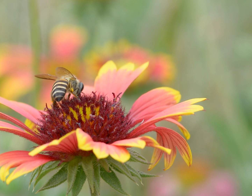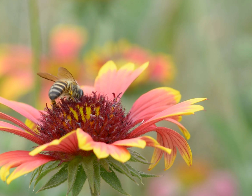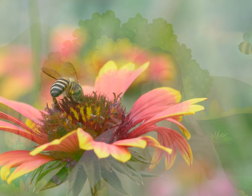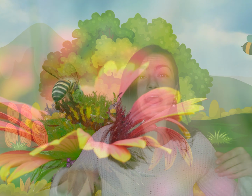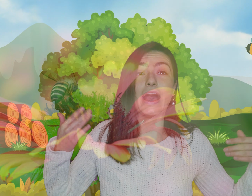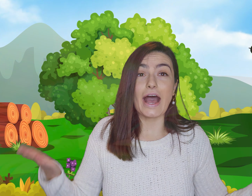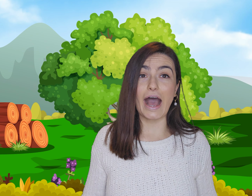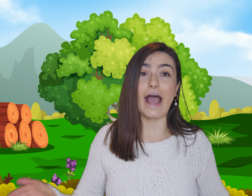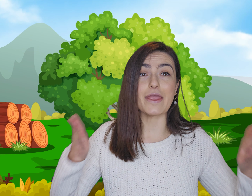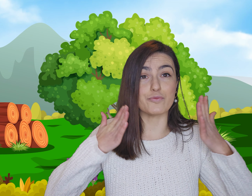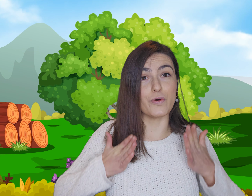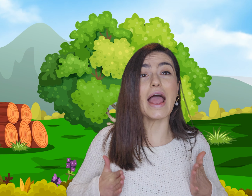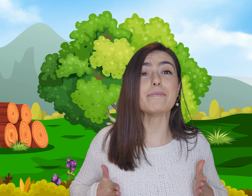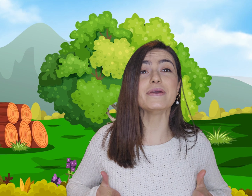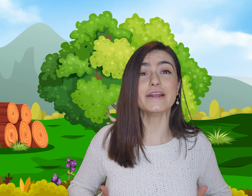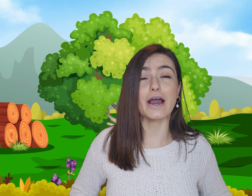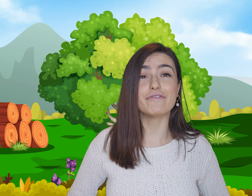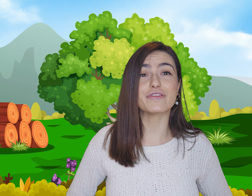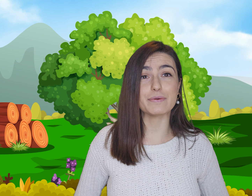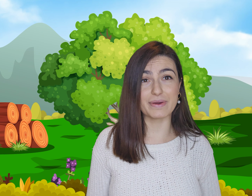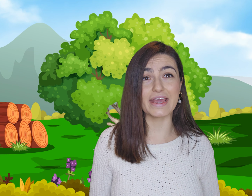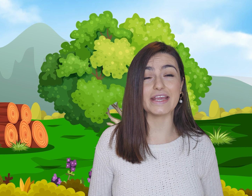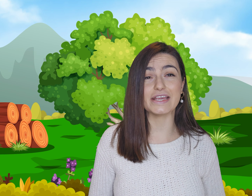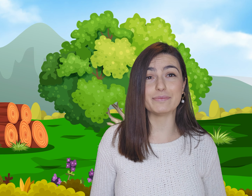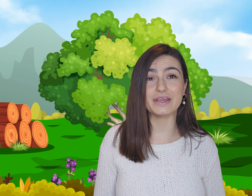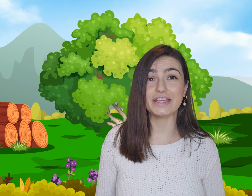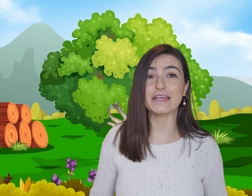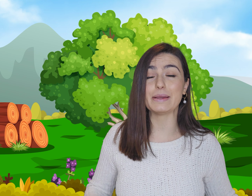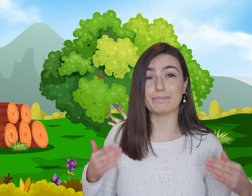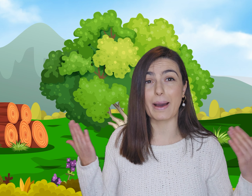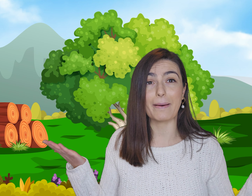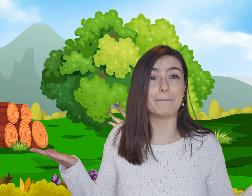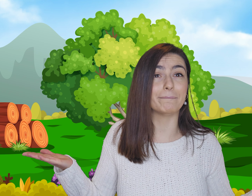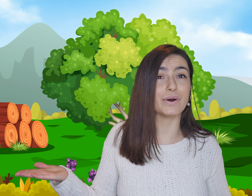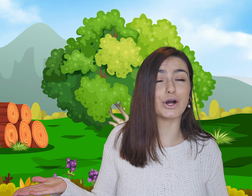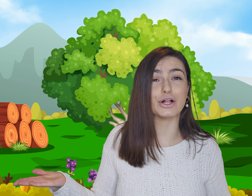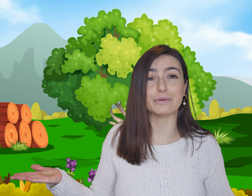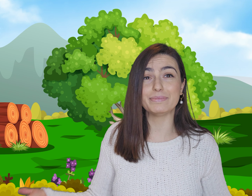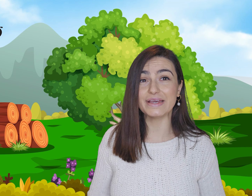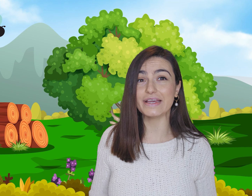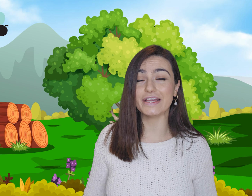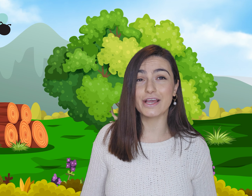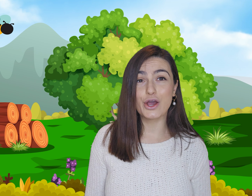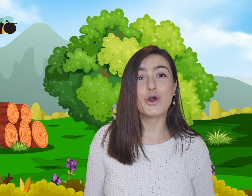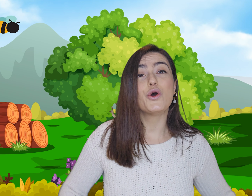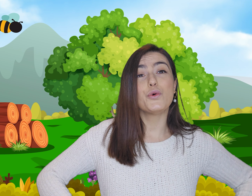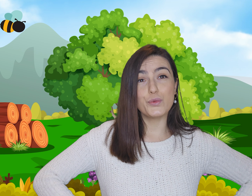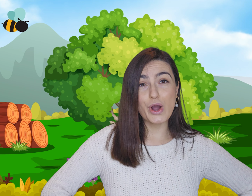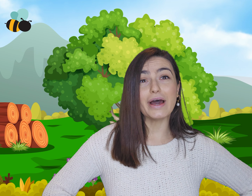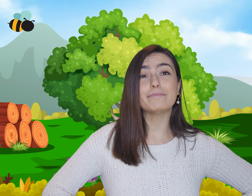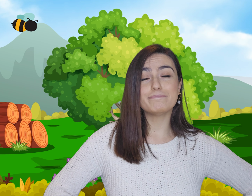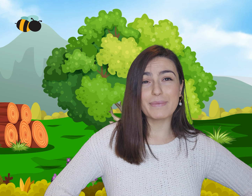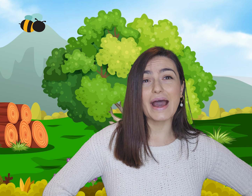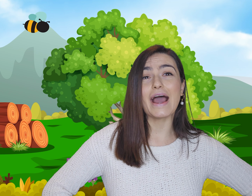i'm wiping off the baby bumblebee want my